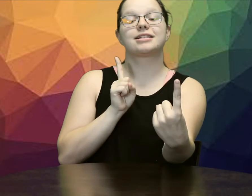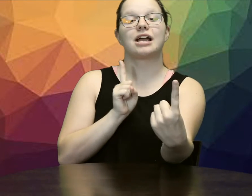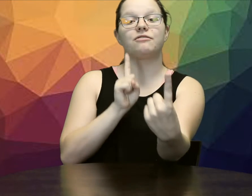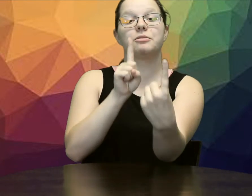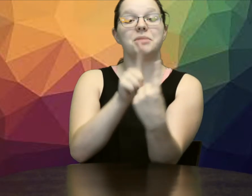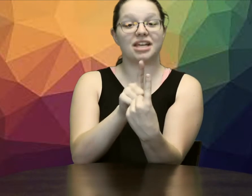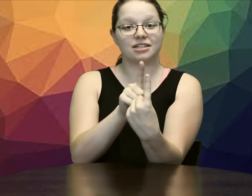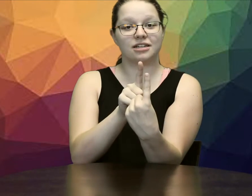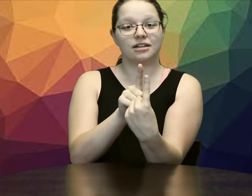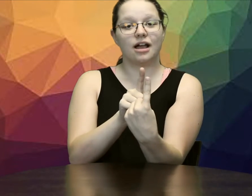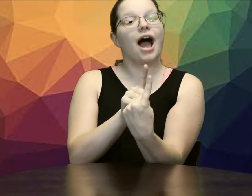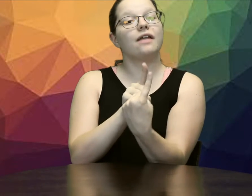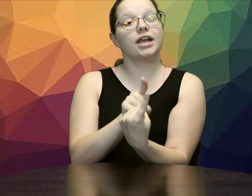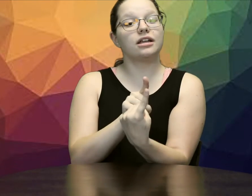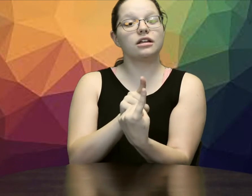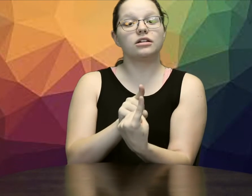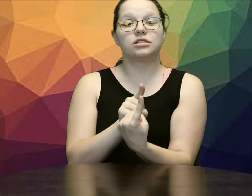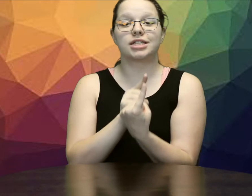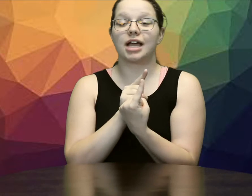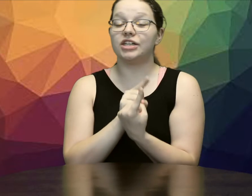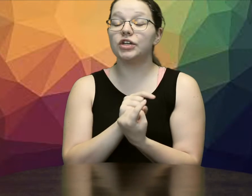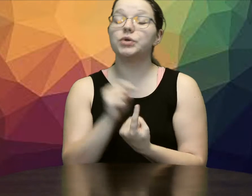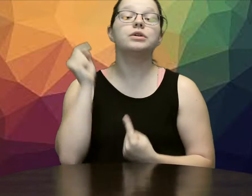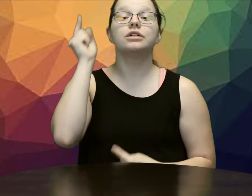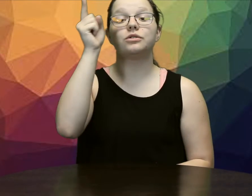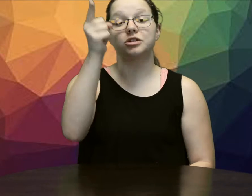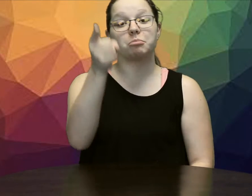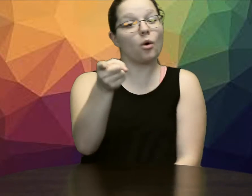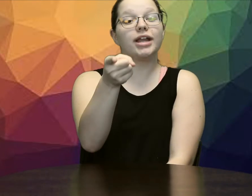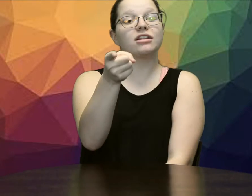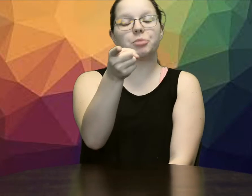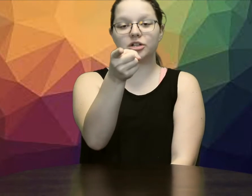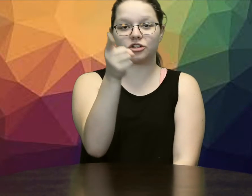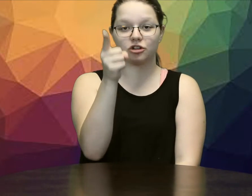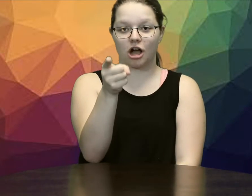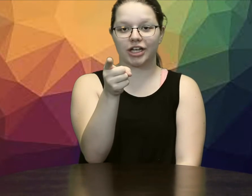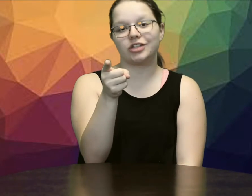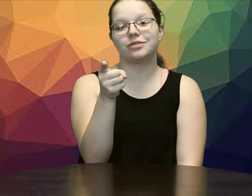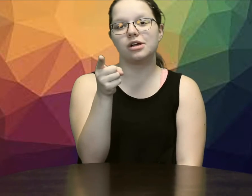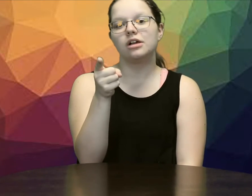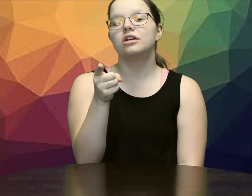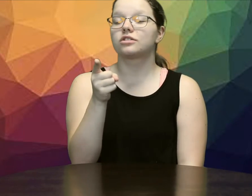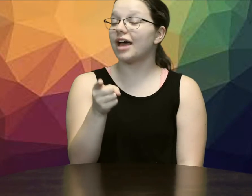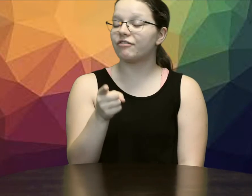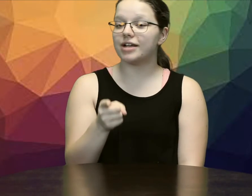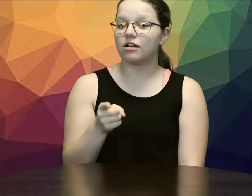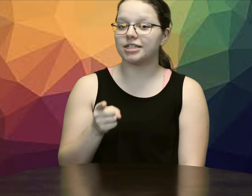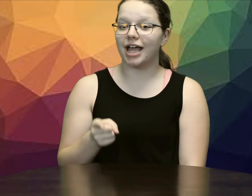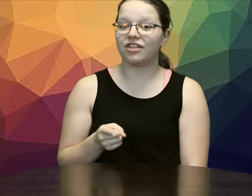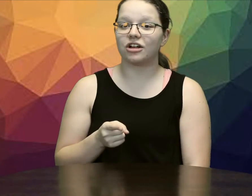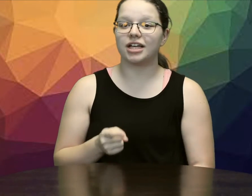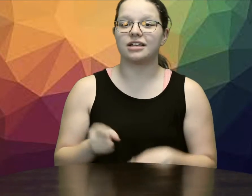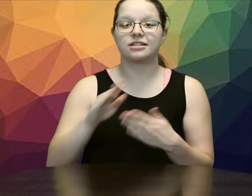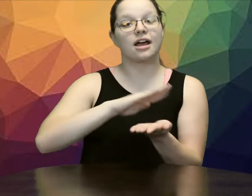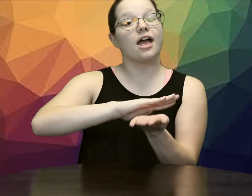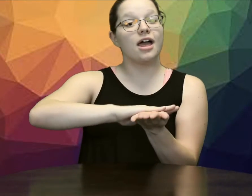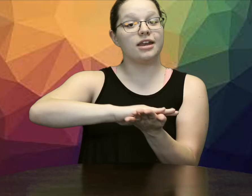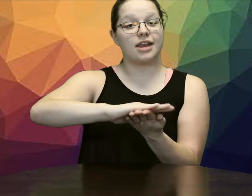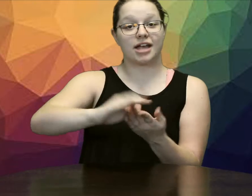sign for meet. And then, to sign you, you just point at the person you're talking to. So that phrase altogether is, nice